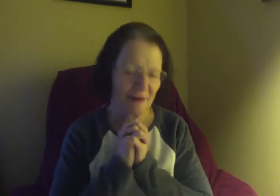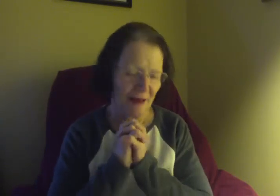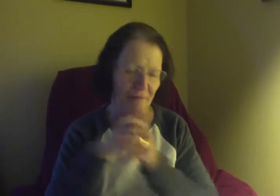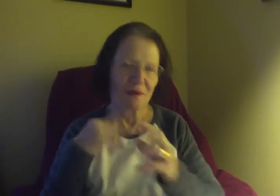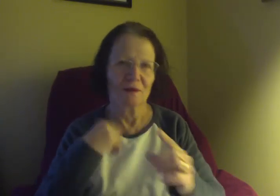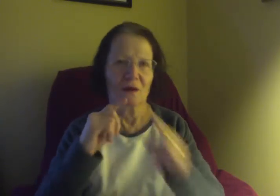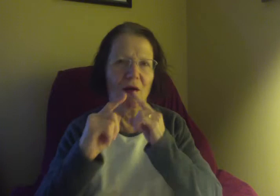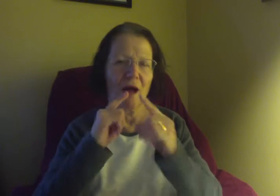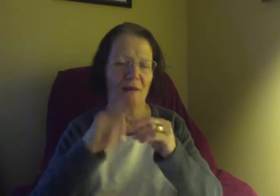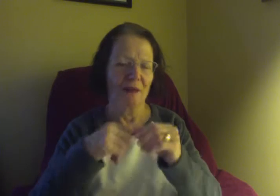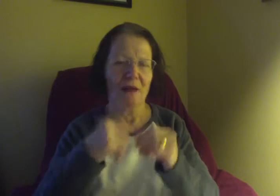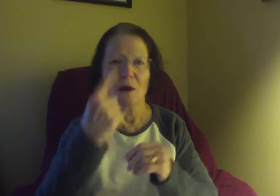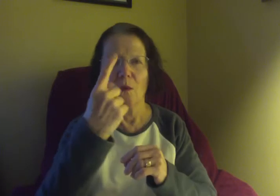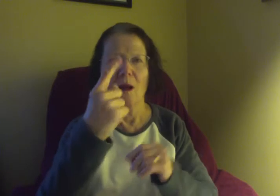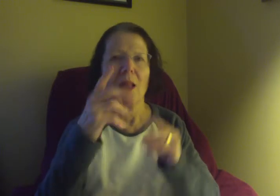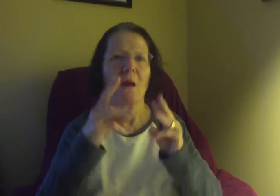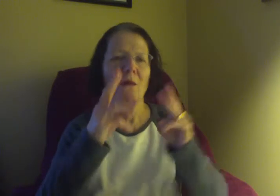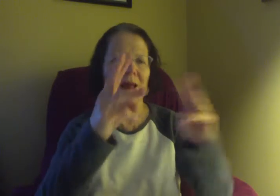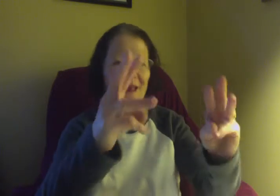oh hello thats